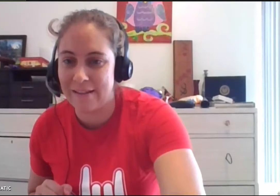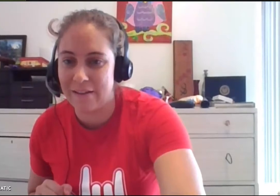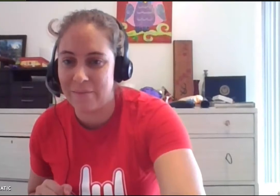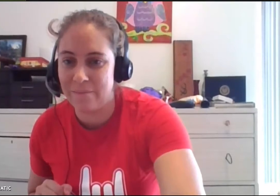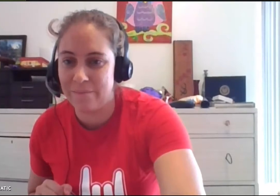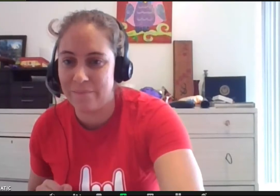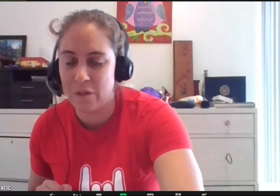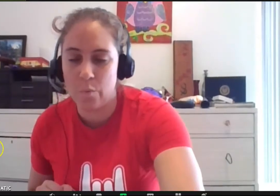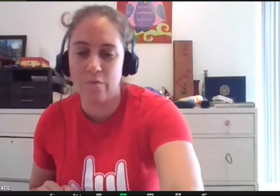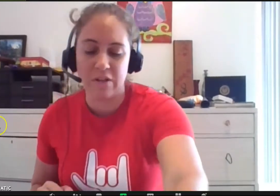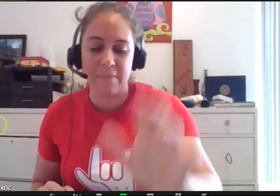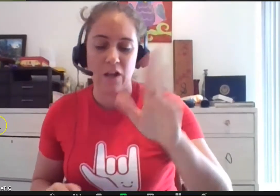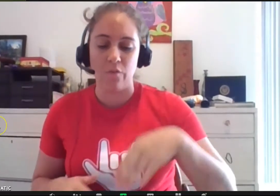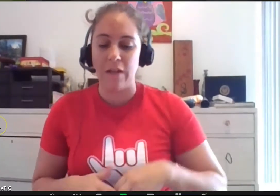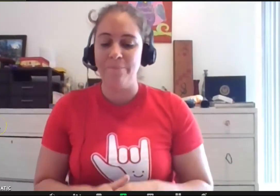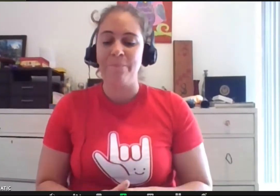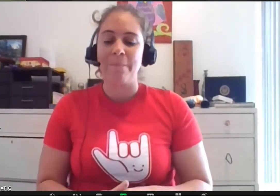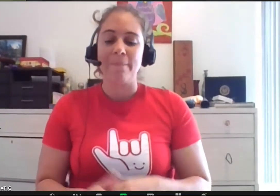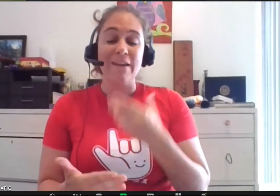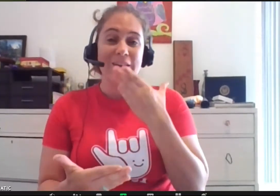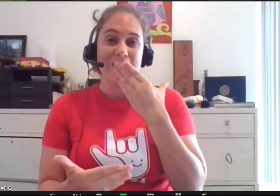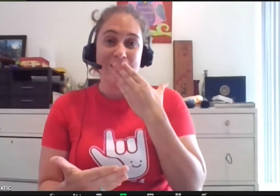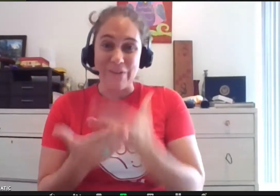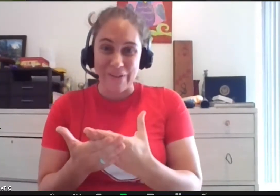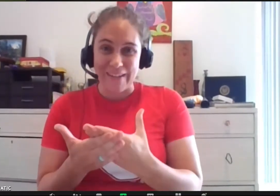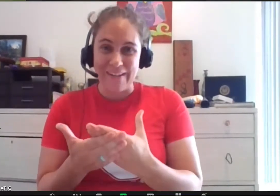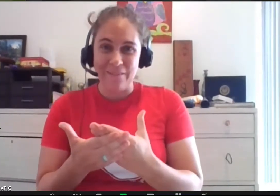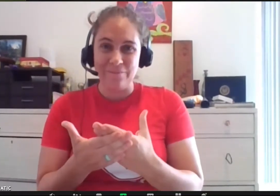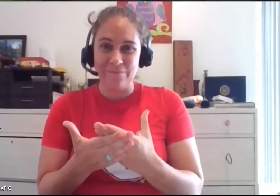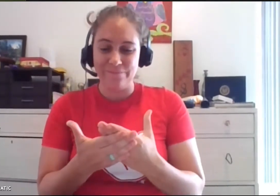good. We'll voice back over it. Good.